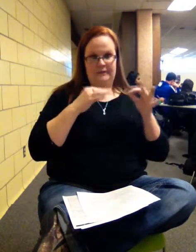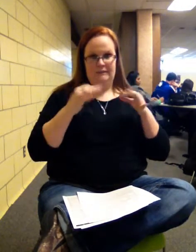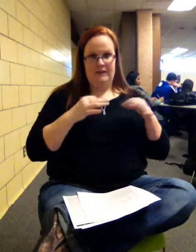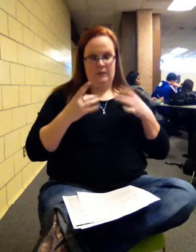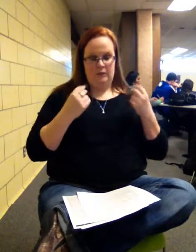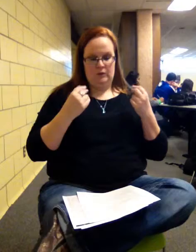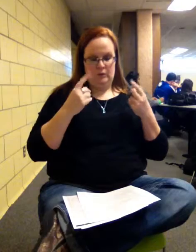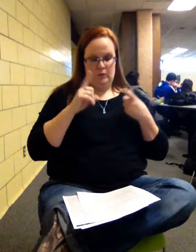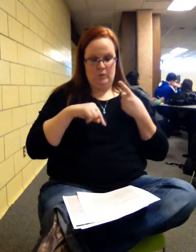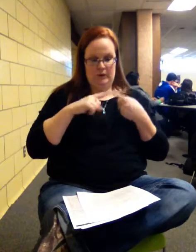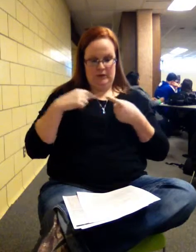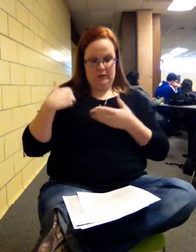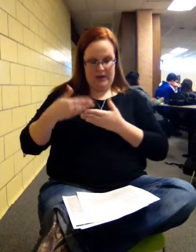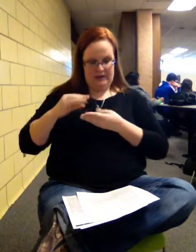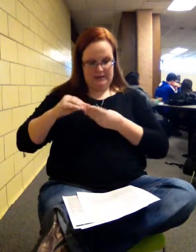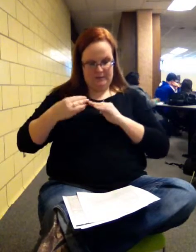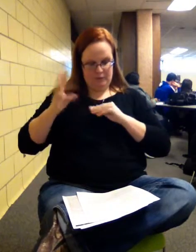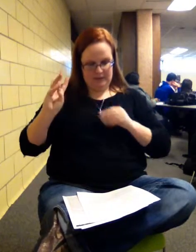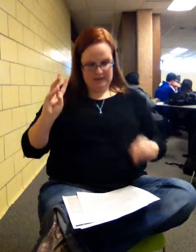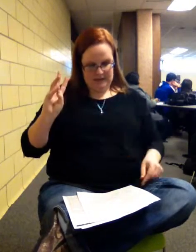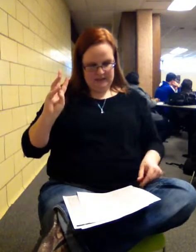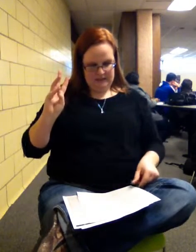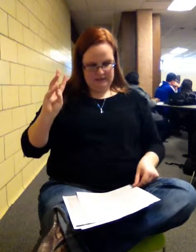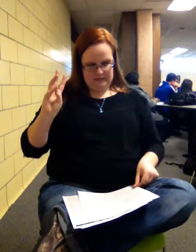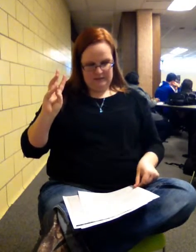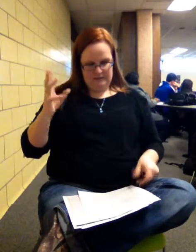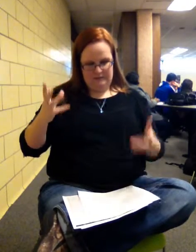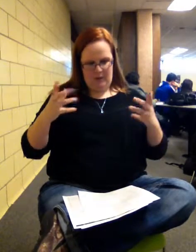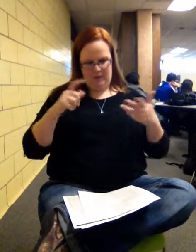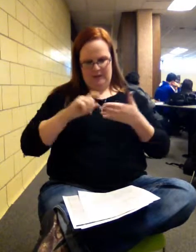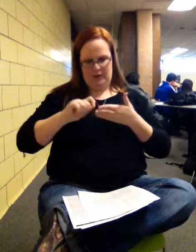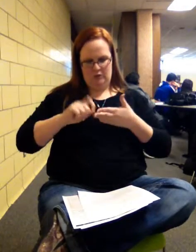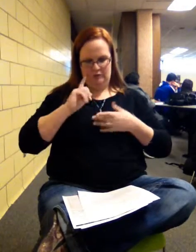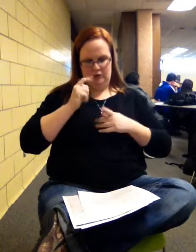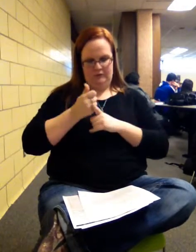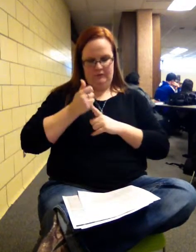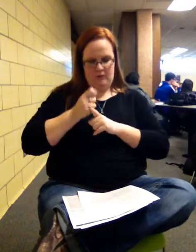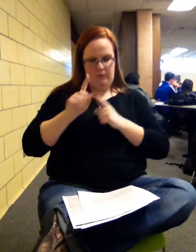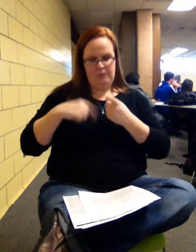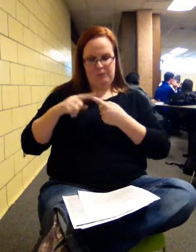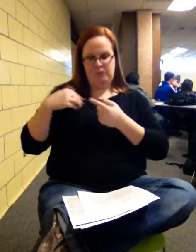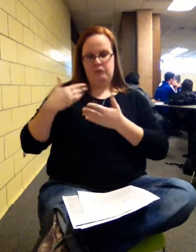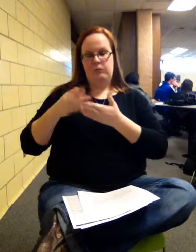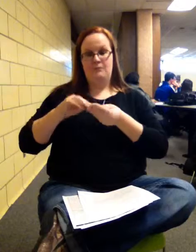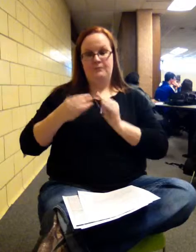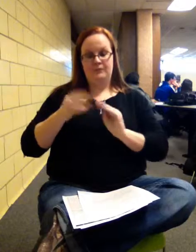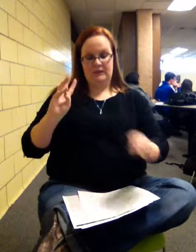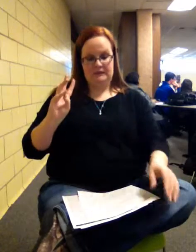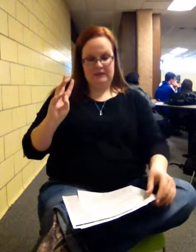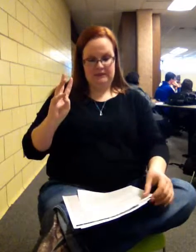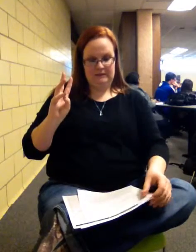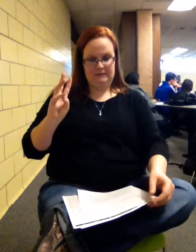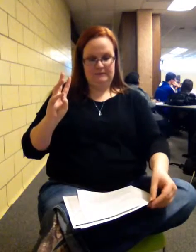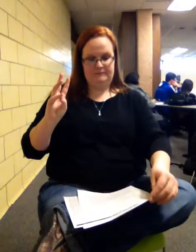number 6, so you might want to make some notes to yourself. When you get to number 6, what's going to happen is your